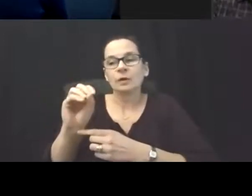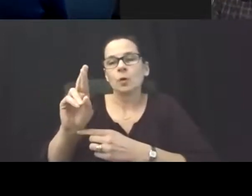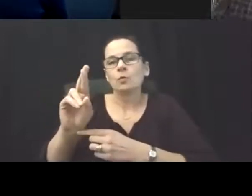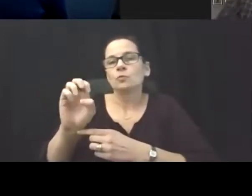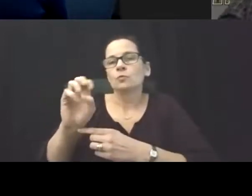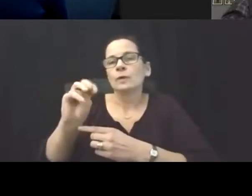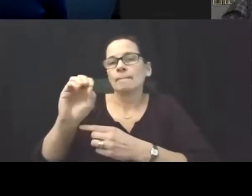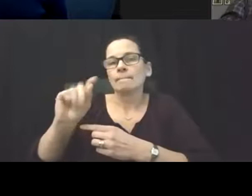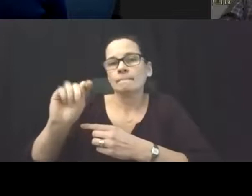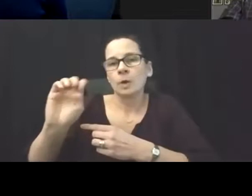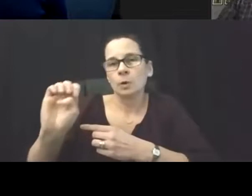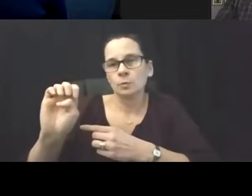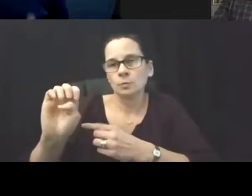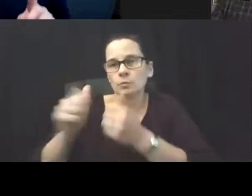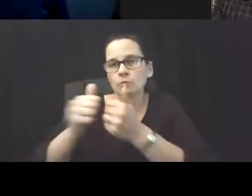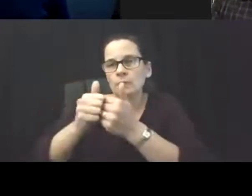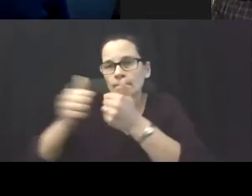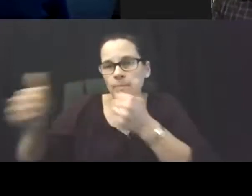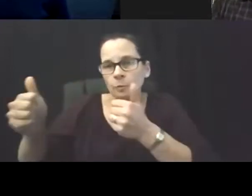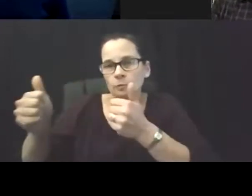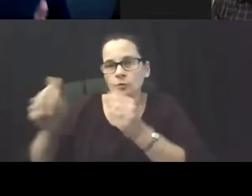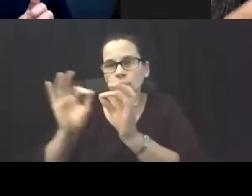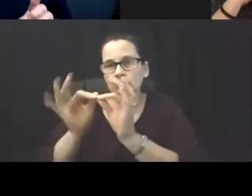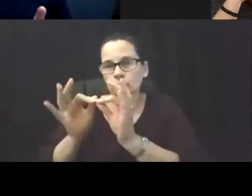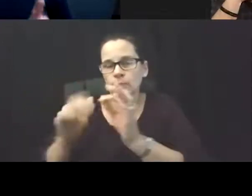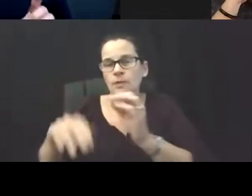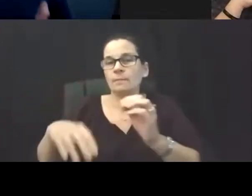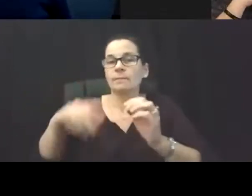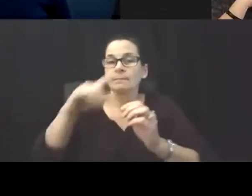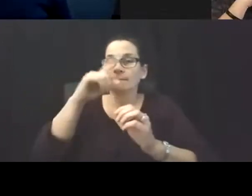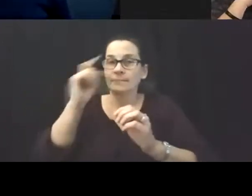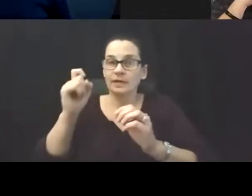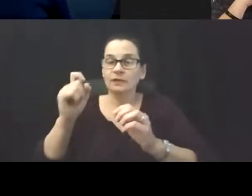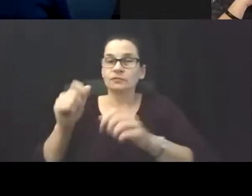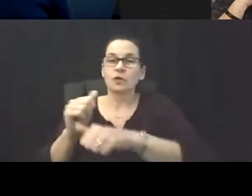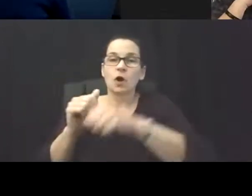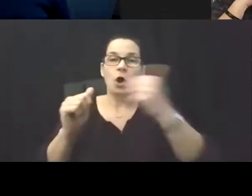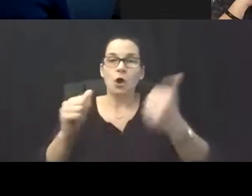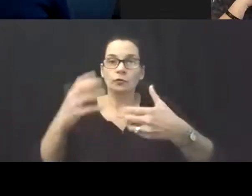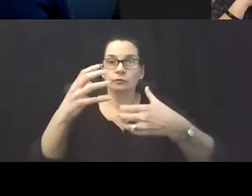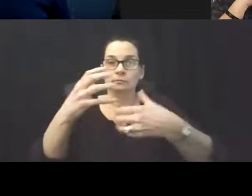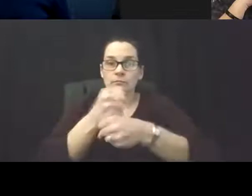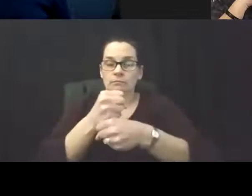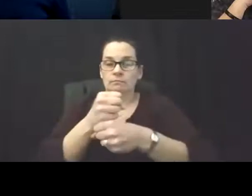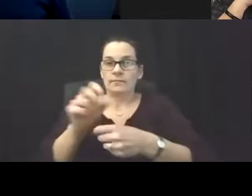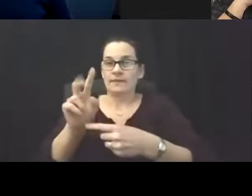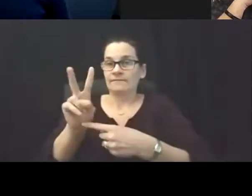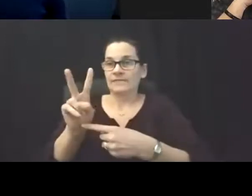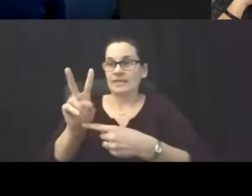be video remote interpreting, but not video relay interpreting, Yes. that terminology, because the other one, when